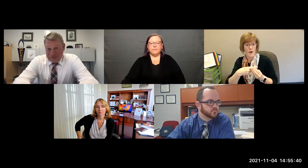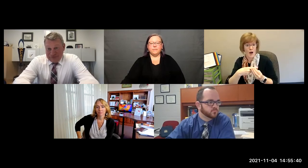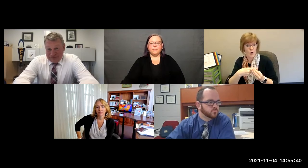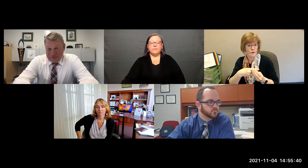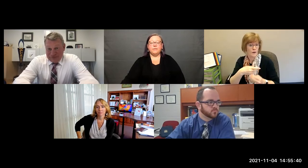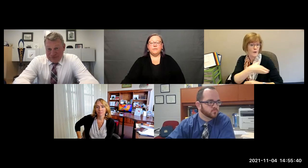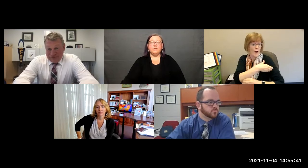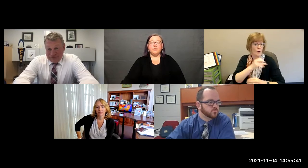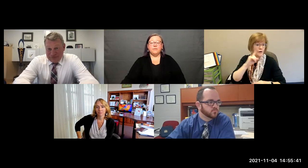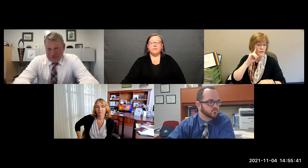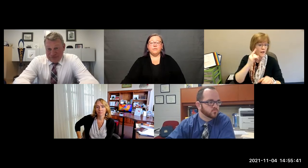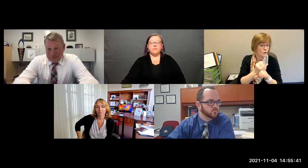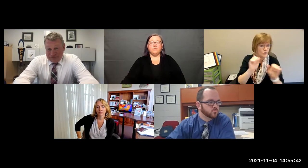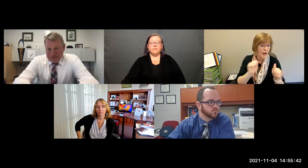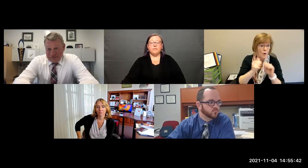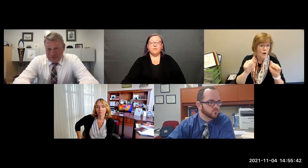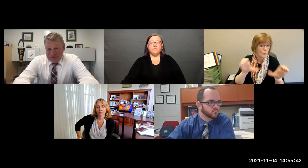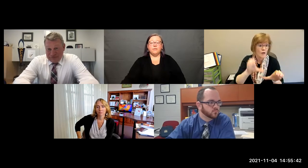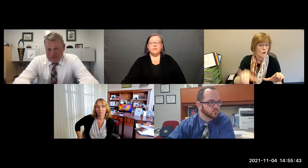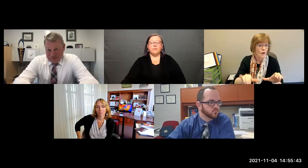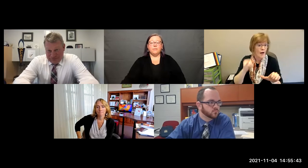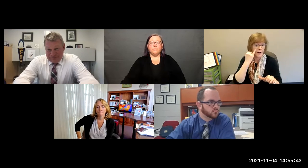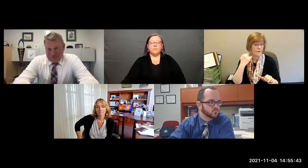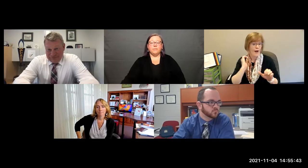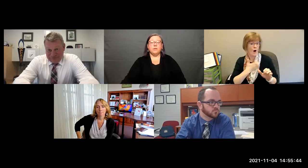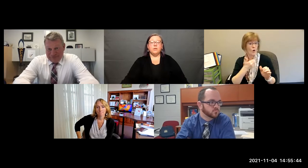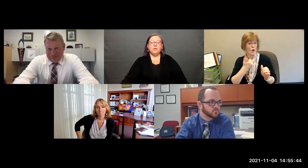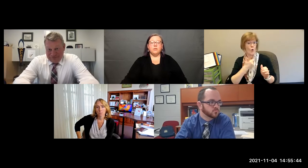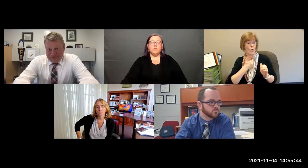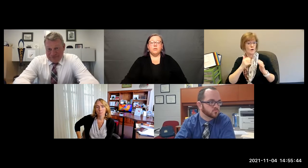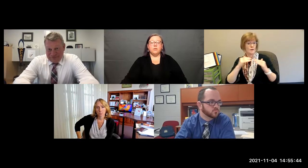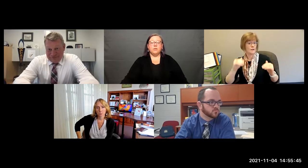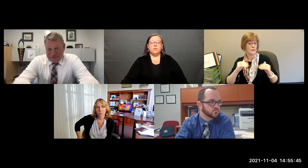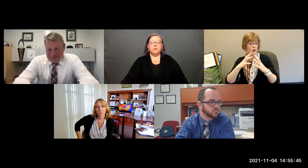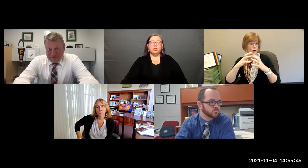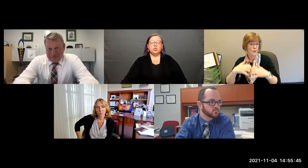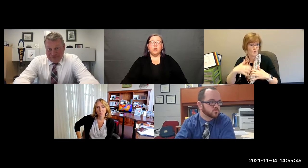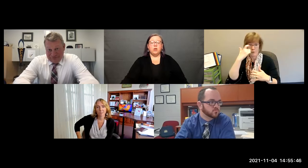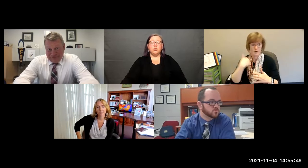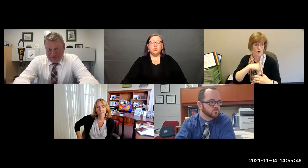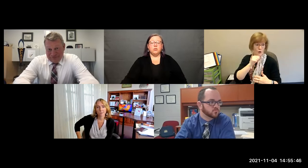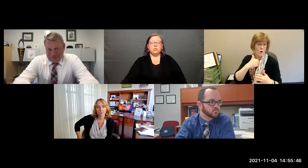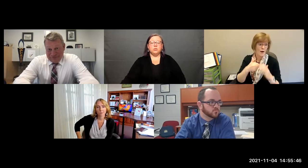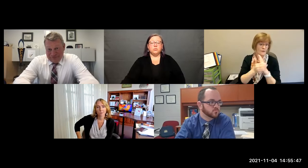impact. So if we're talking about the power of deaf schools, and we're having